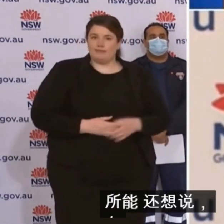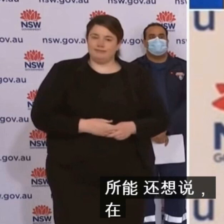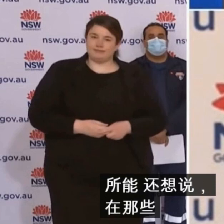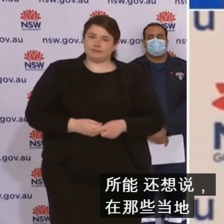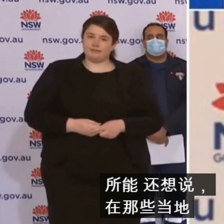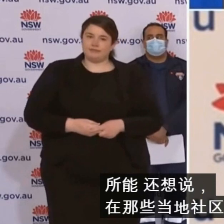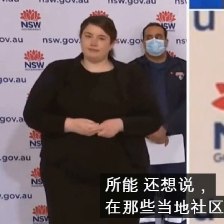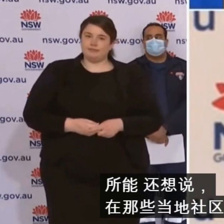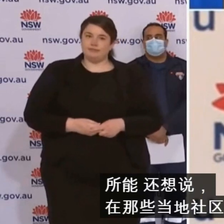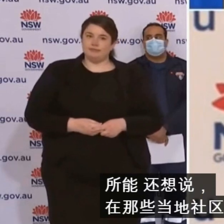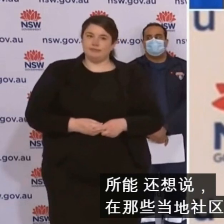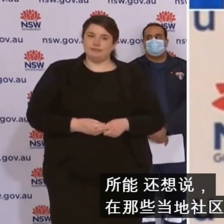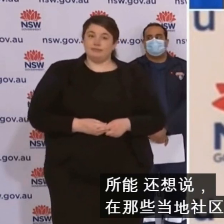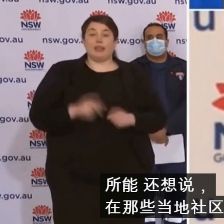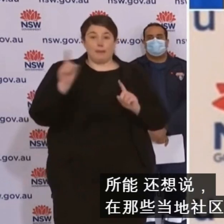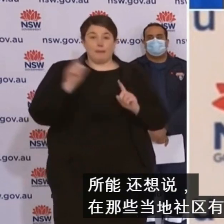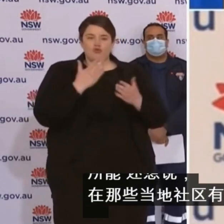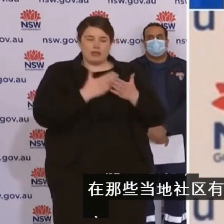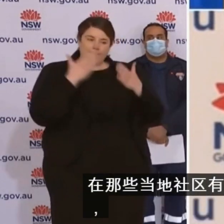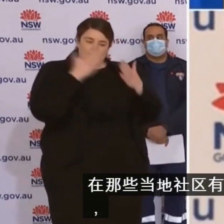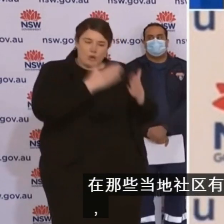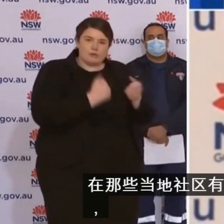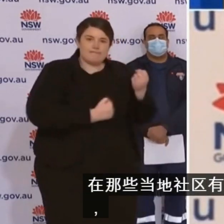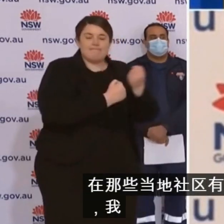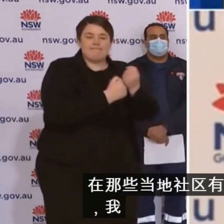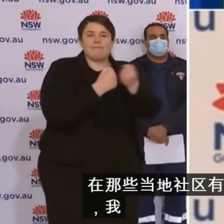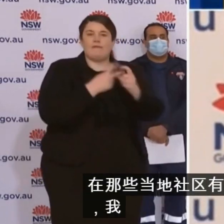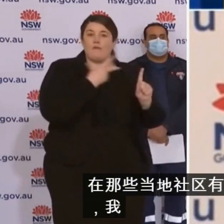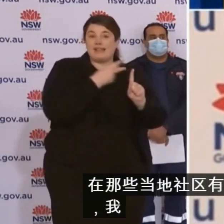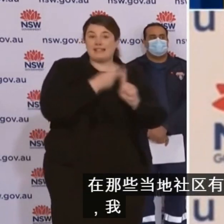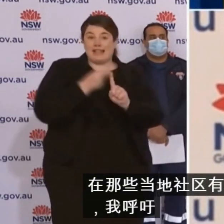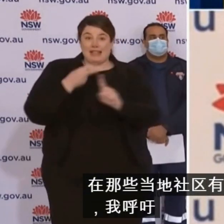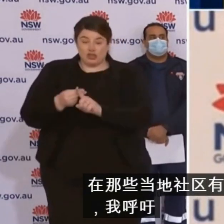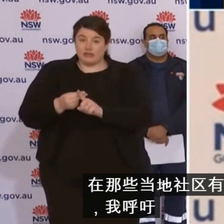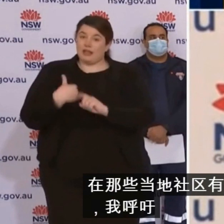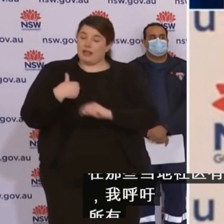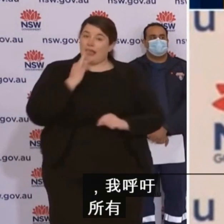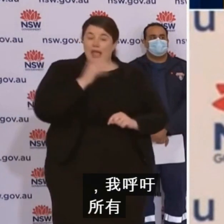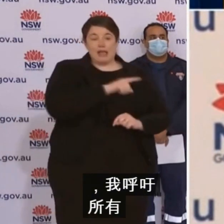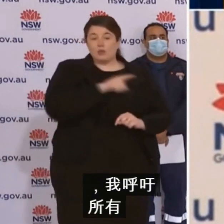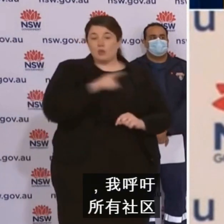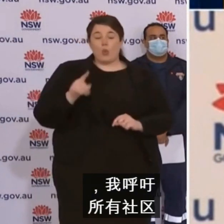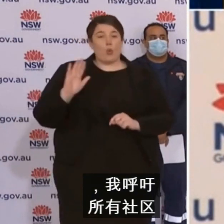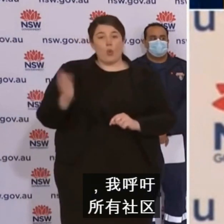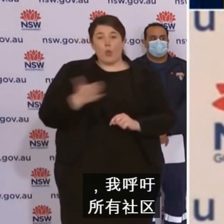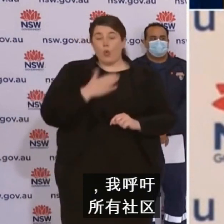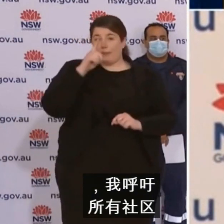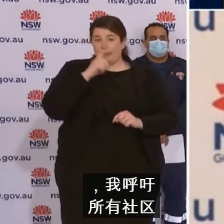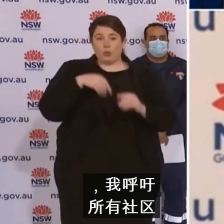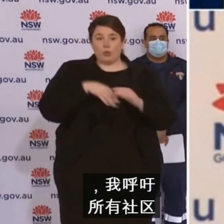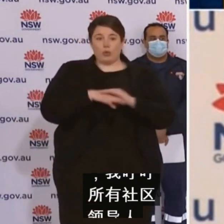that there are very strong vaccination efforts in those local communities, and I call upon all community